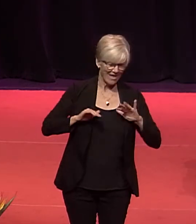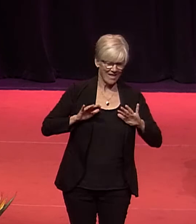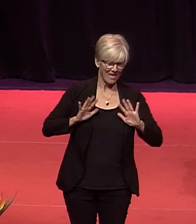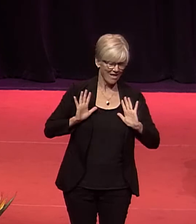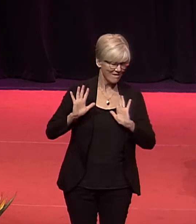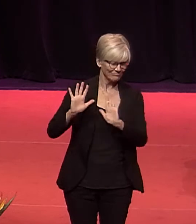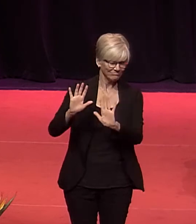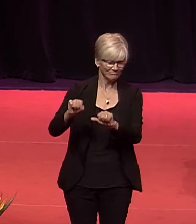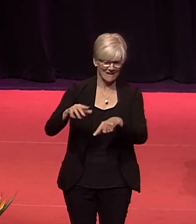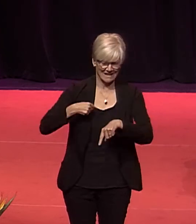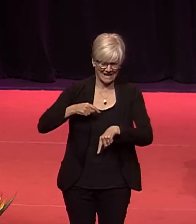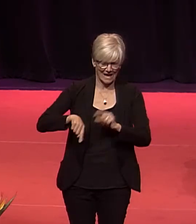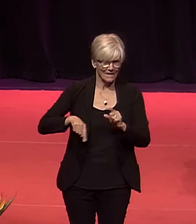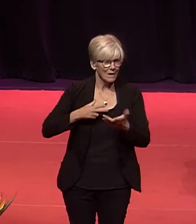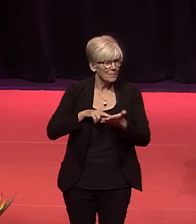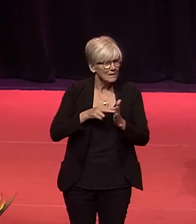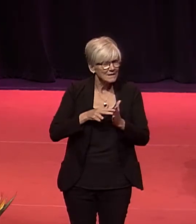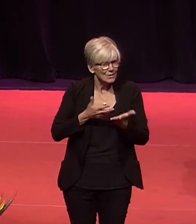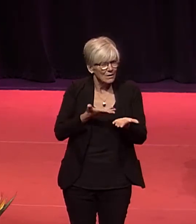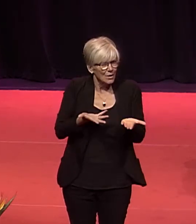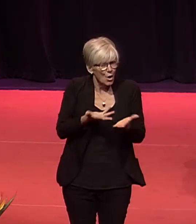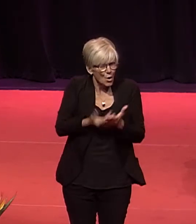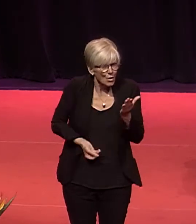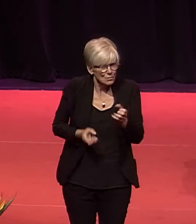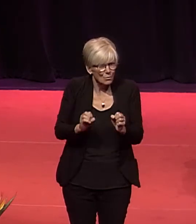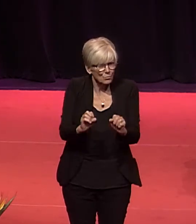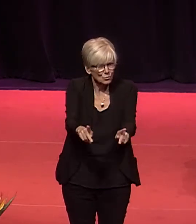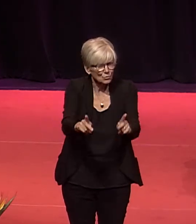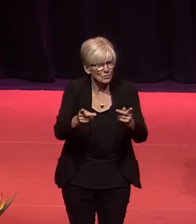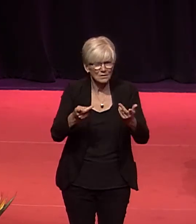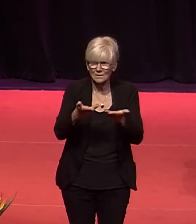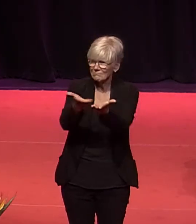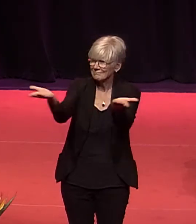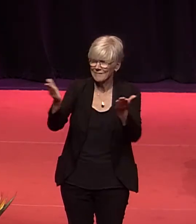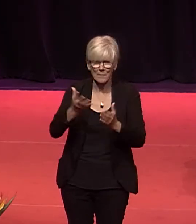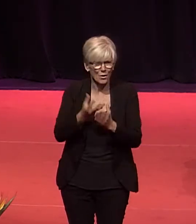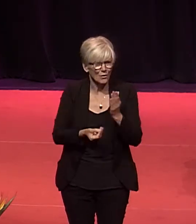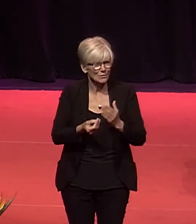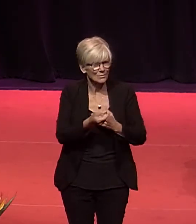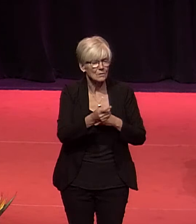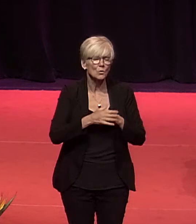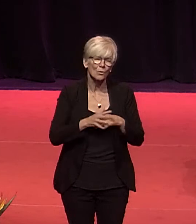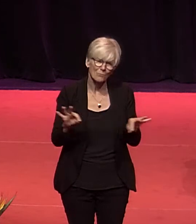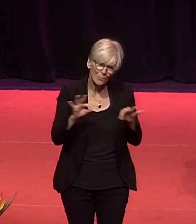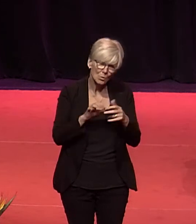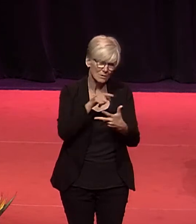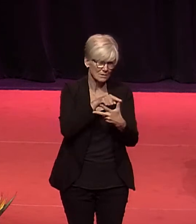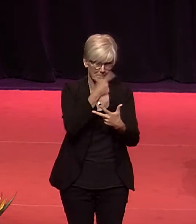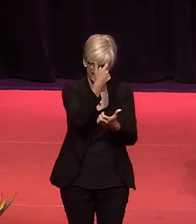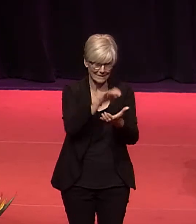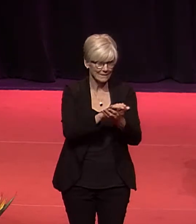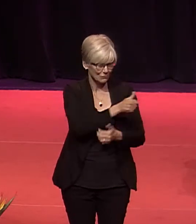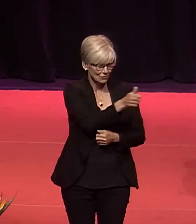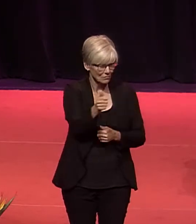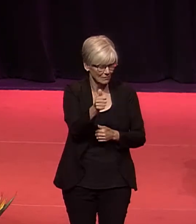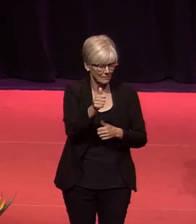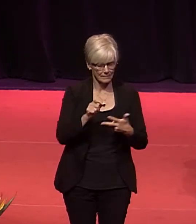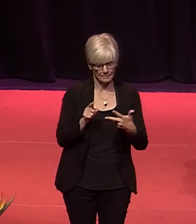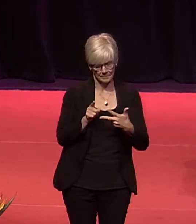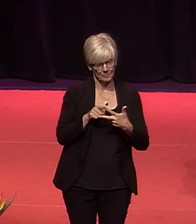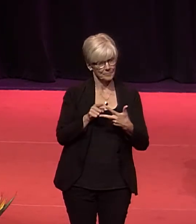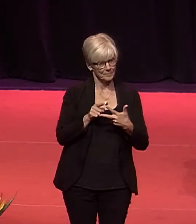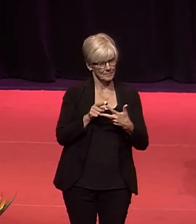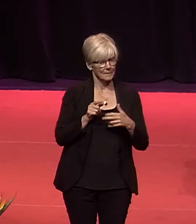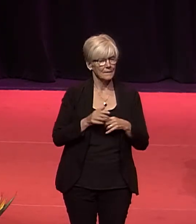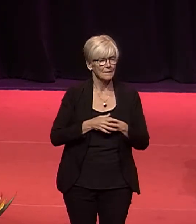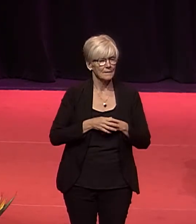yourself and the community of your amazing gifts and talents. So that's number one, believe in yourself. The second, surround